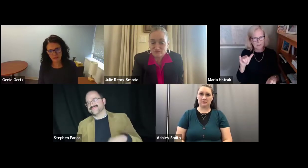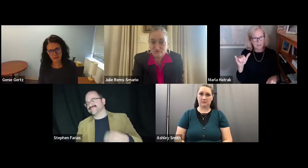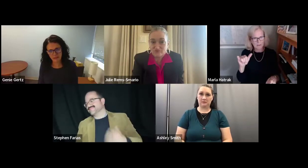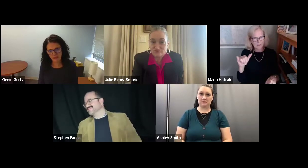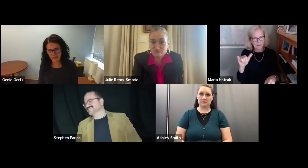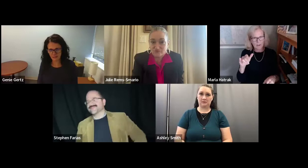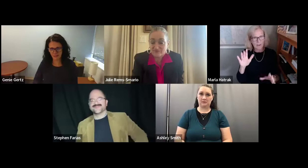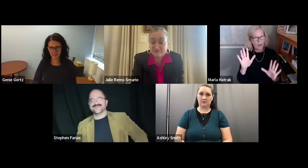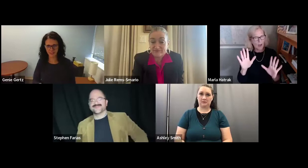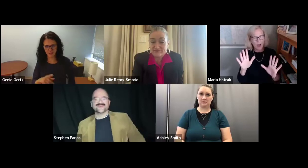My response was like,